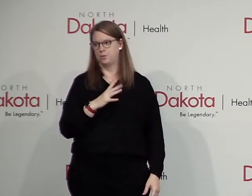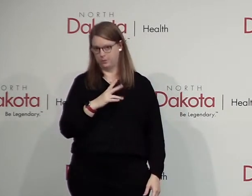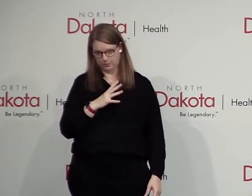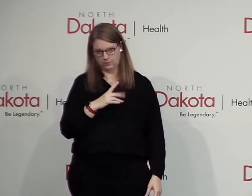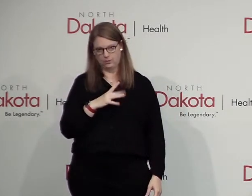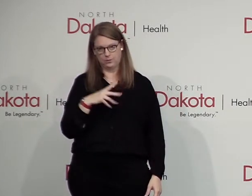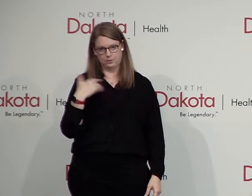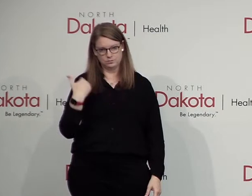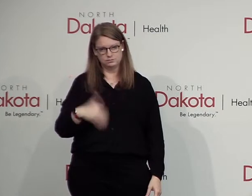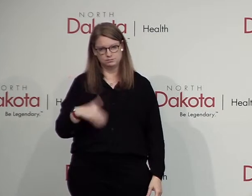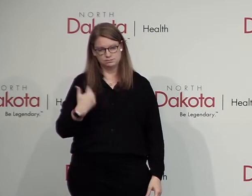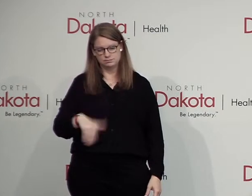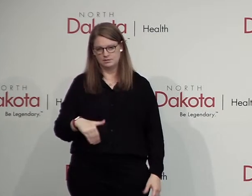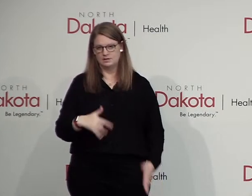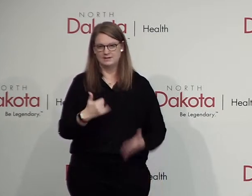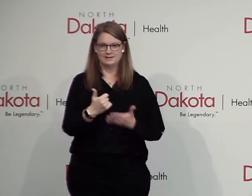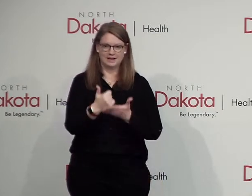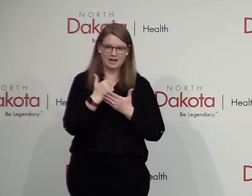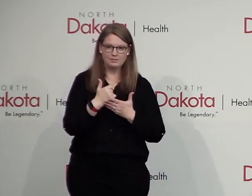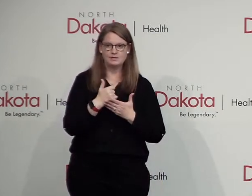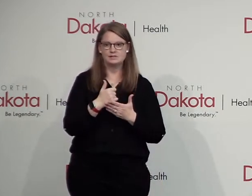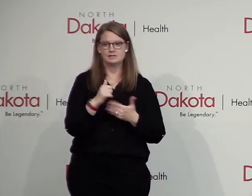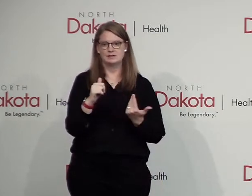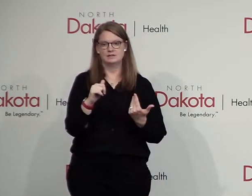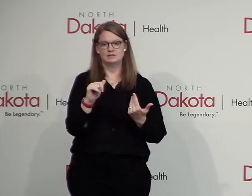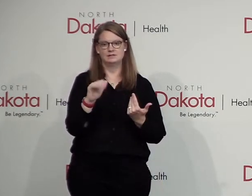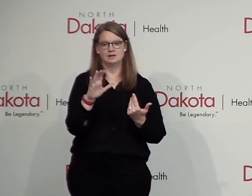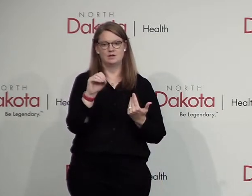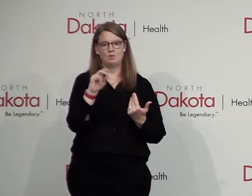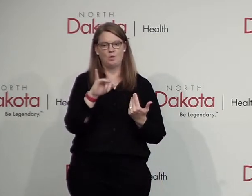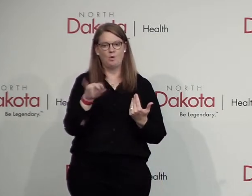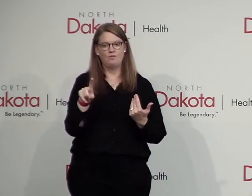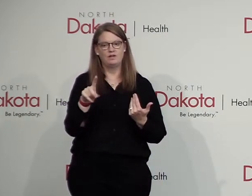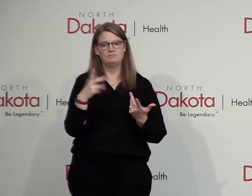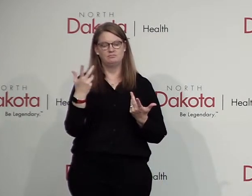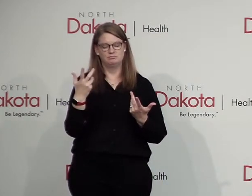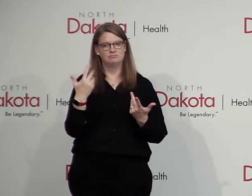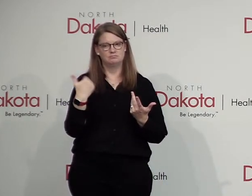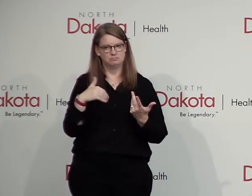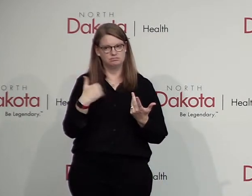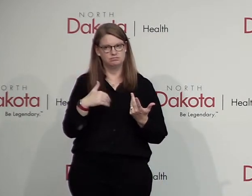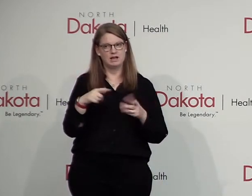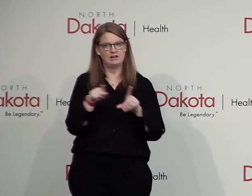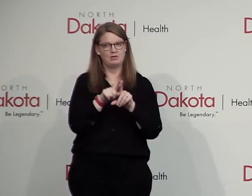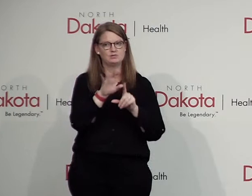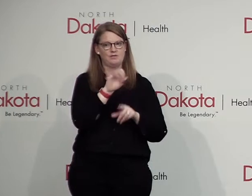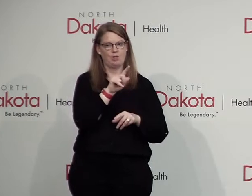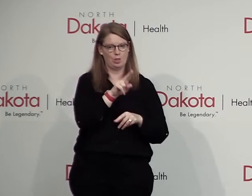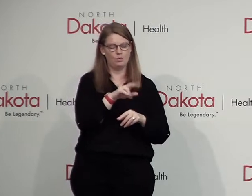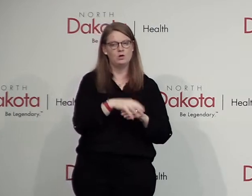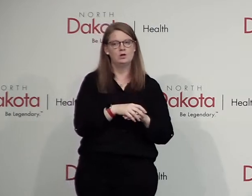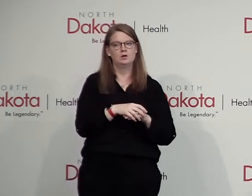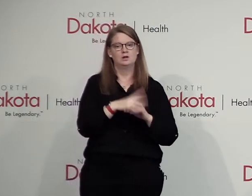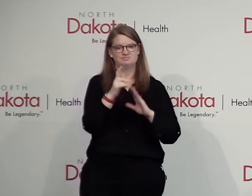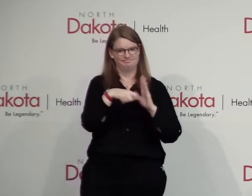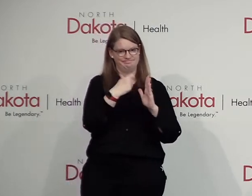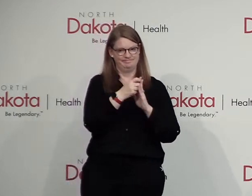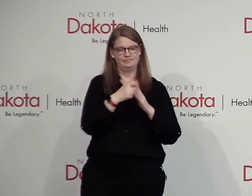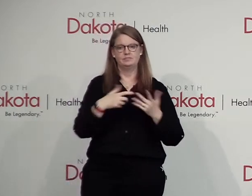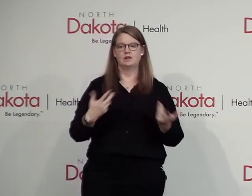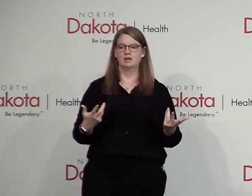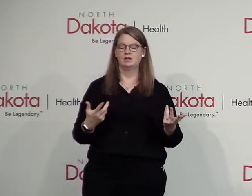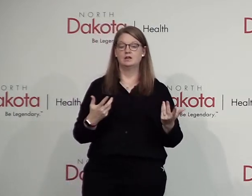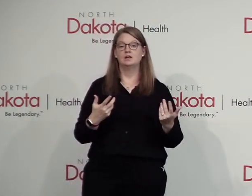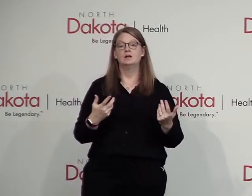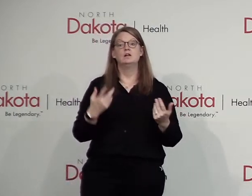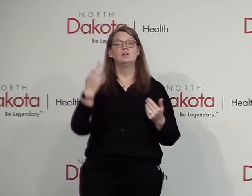us in this COVID time and in the future for influenza time. We've heard a lot of great information about why everybody